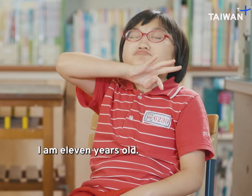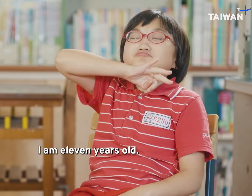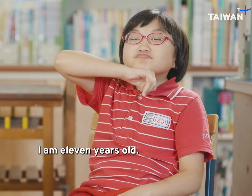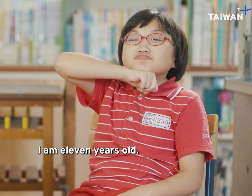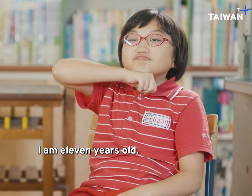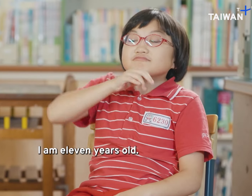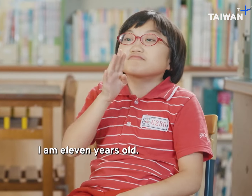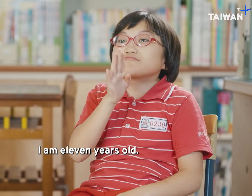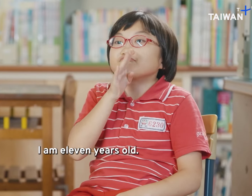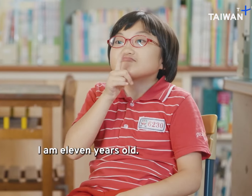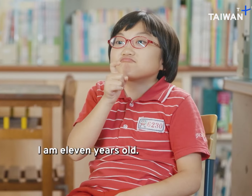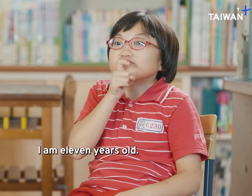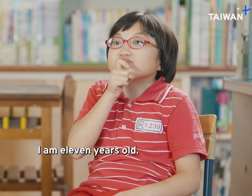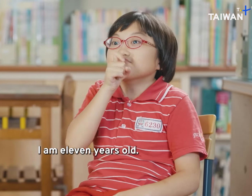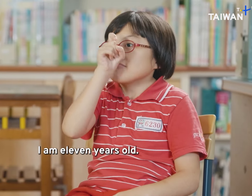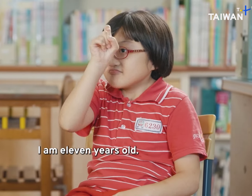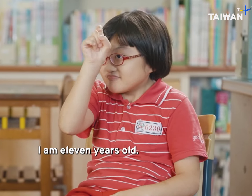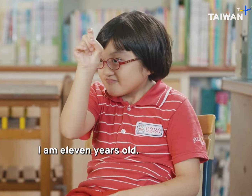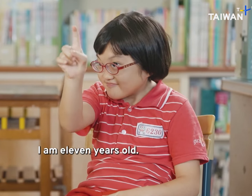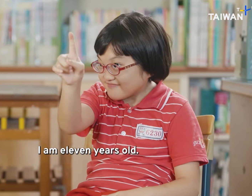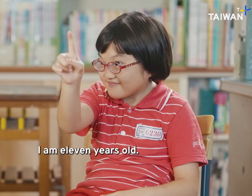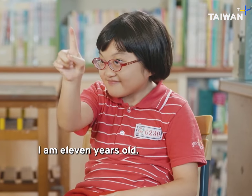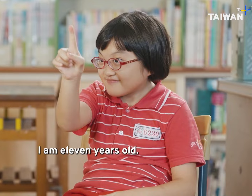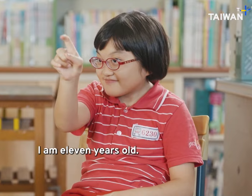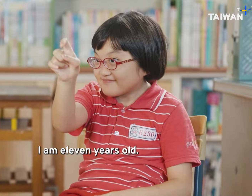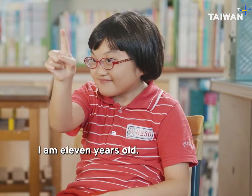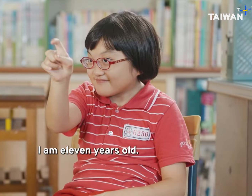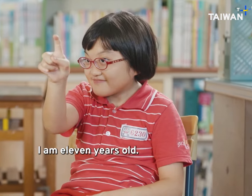I am 11 years old.